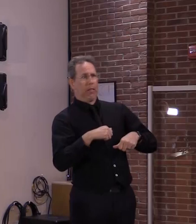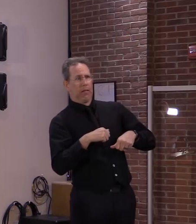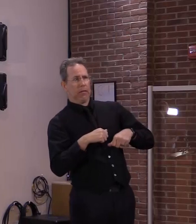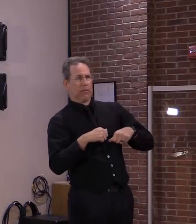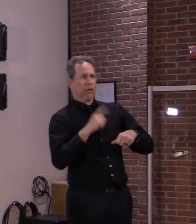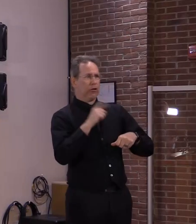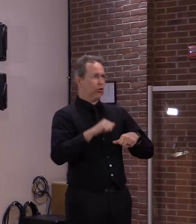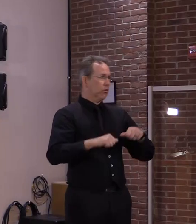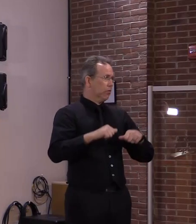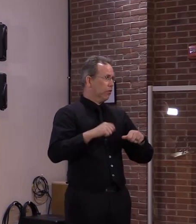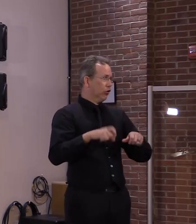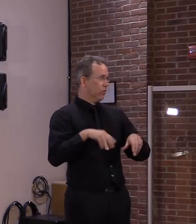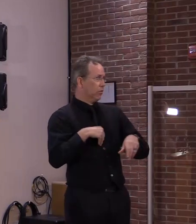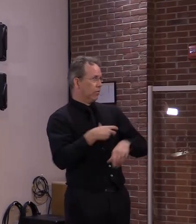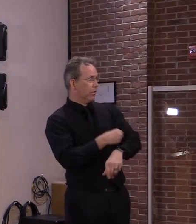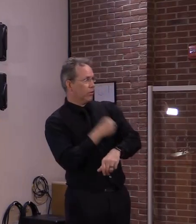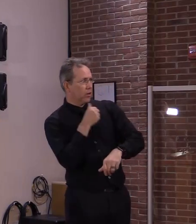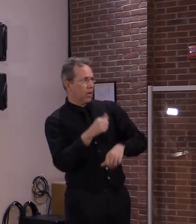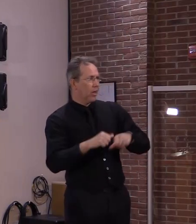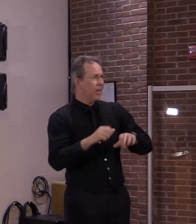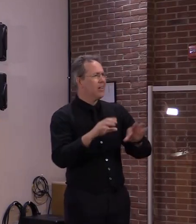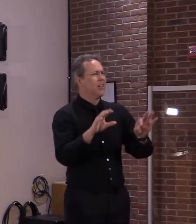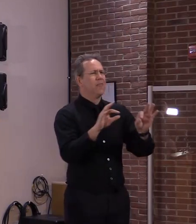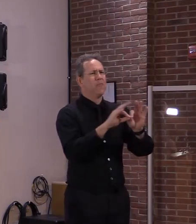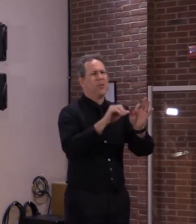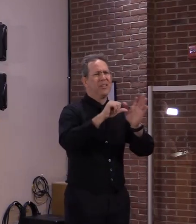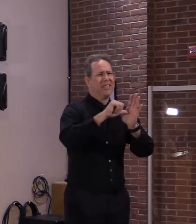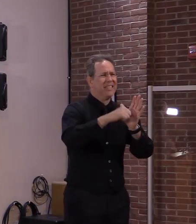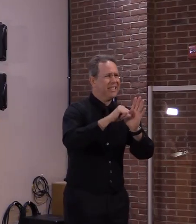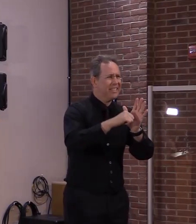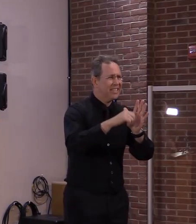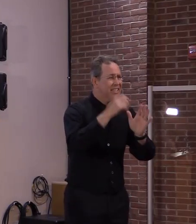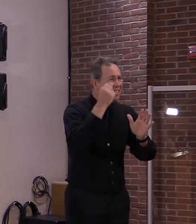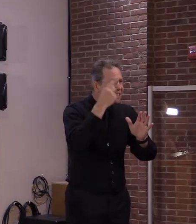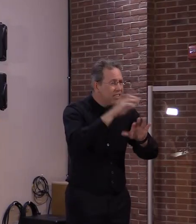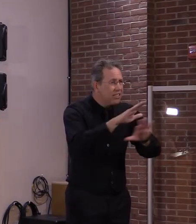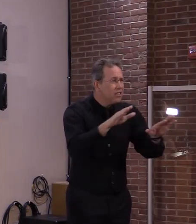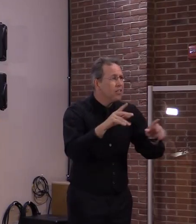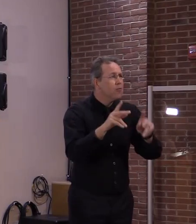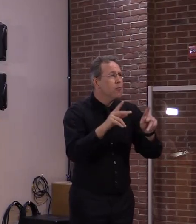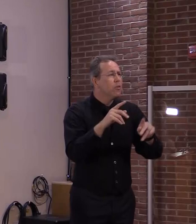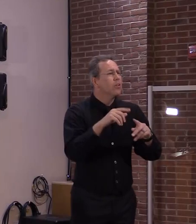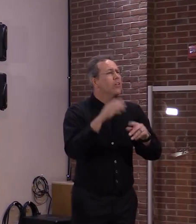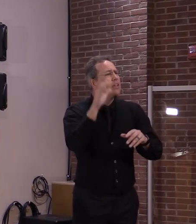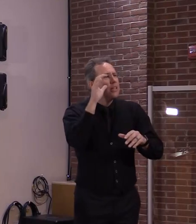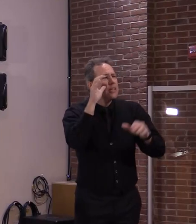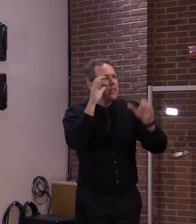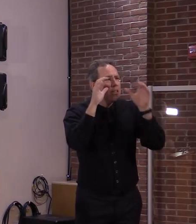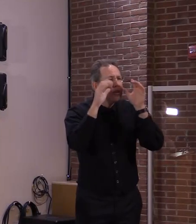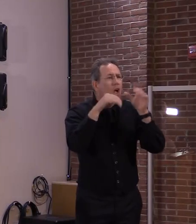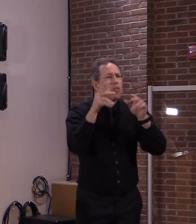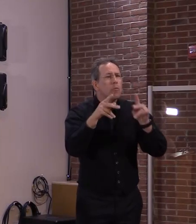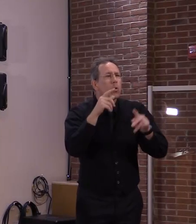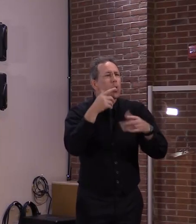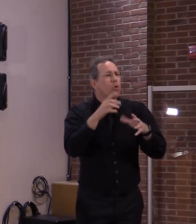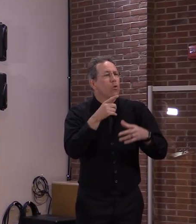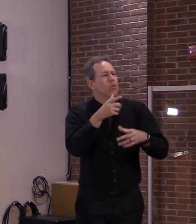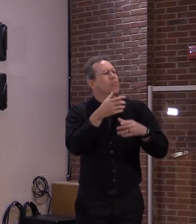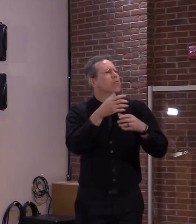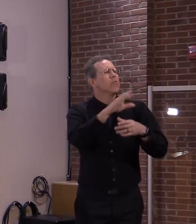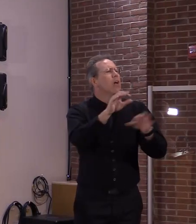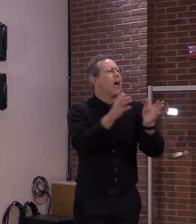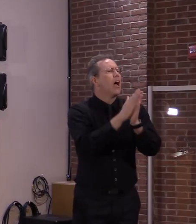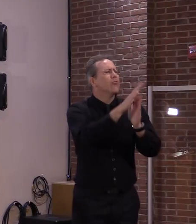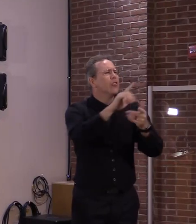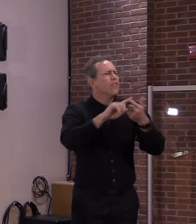of all, to make sure that people hear from what they regard to be reliable sources. And whether those